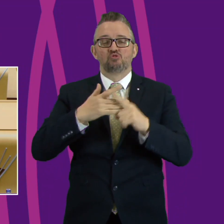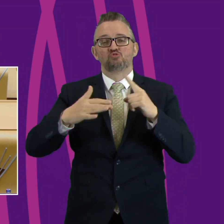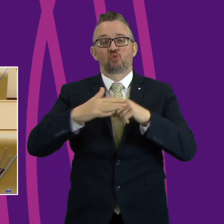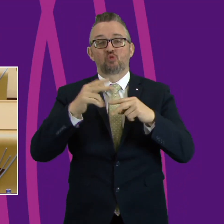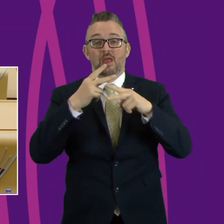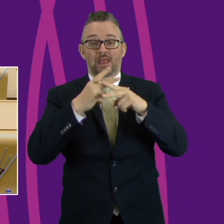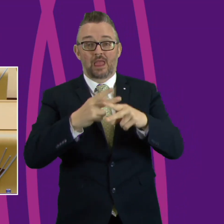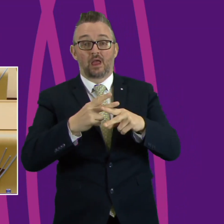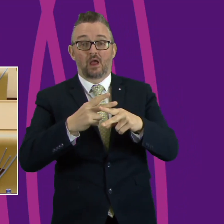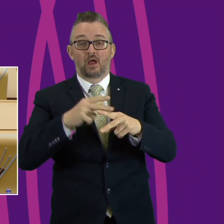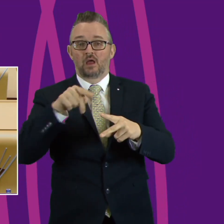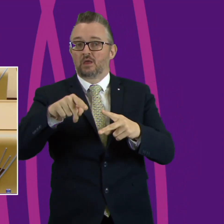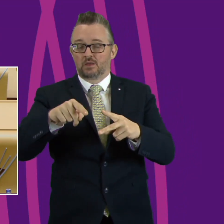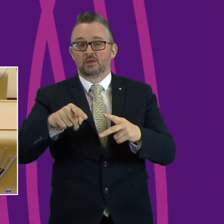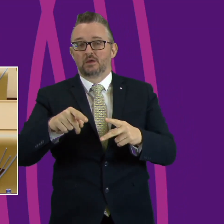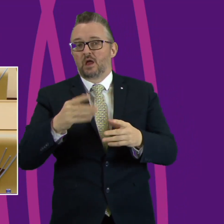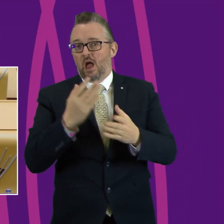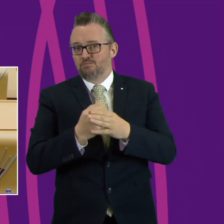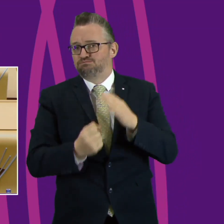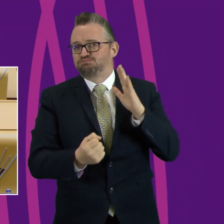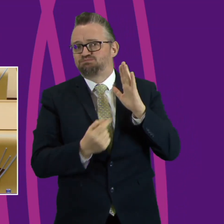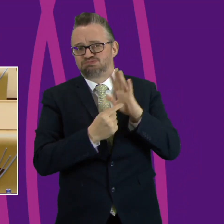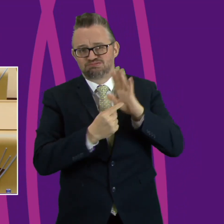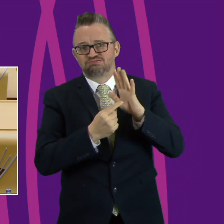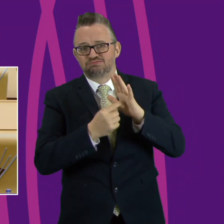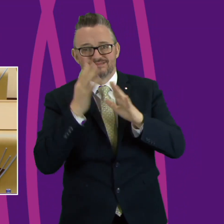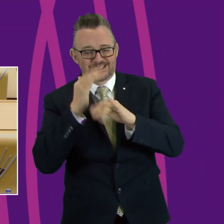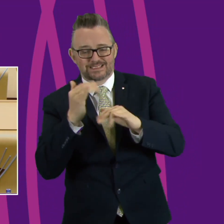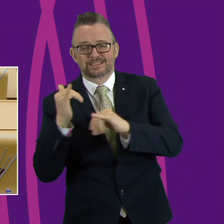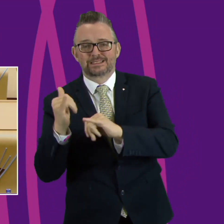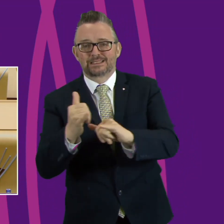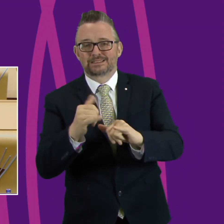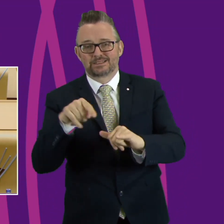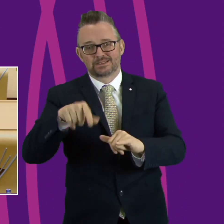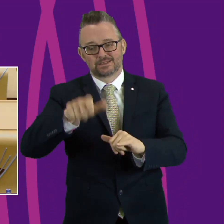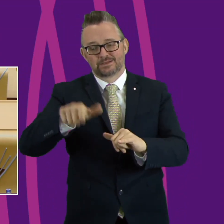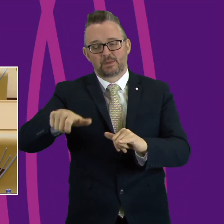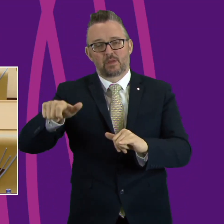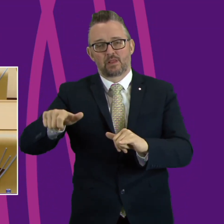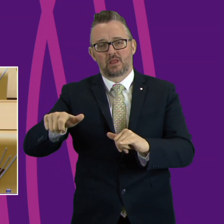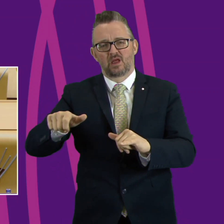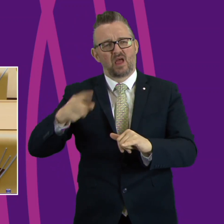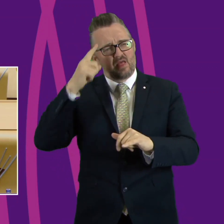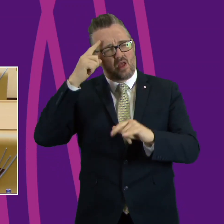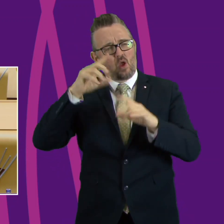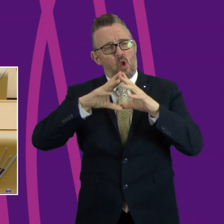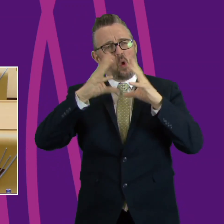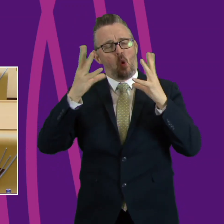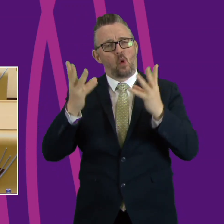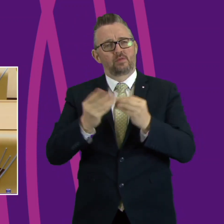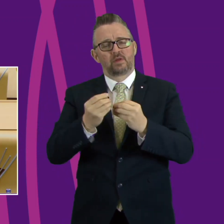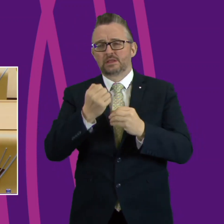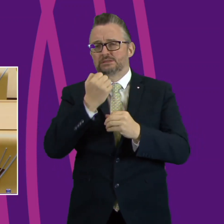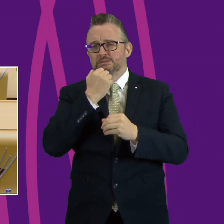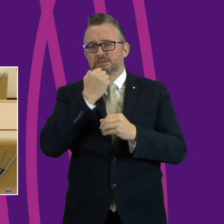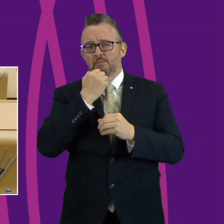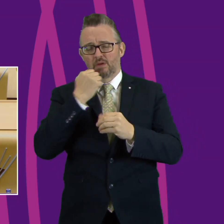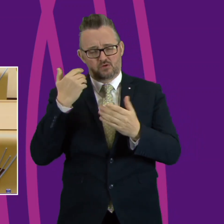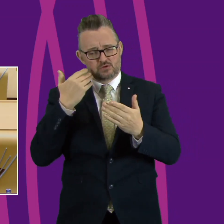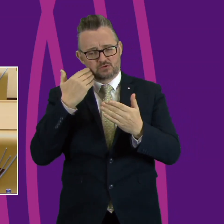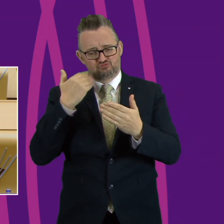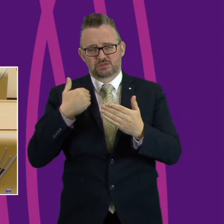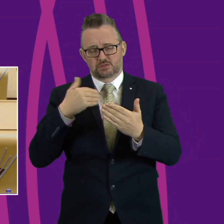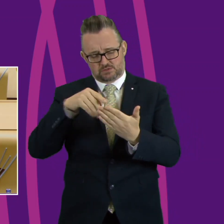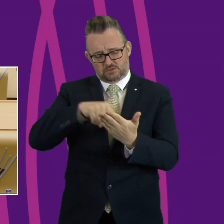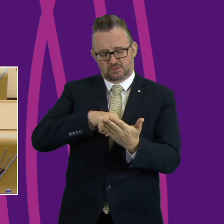always been a priority for testing. And I think I gave a figure overall, the latest figure I